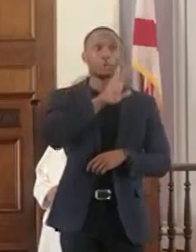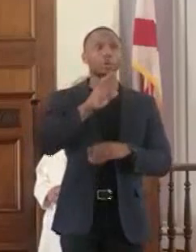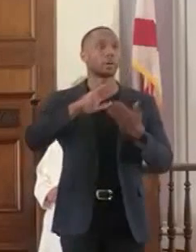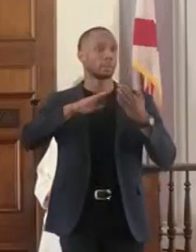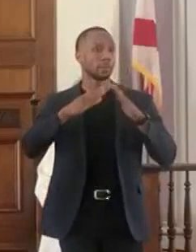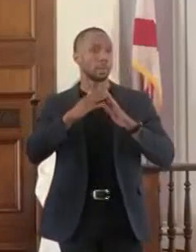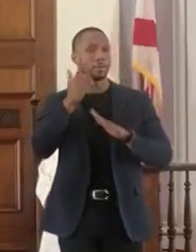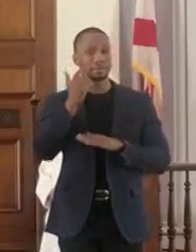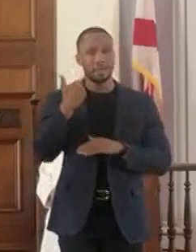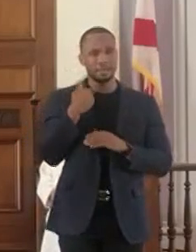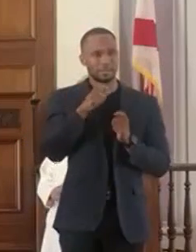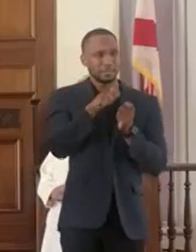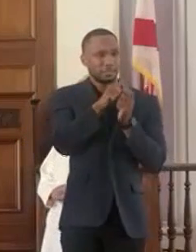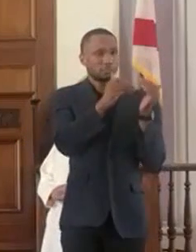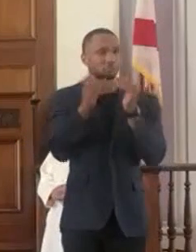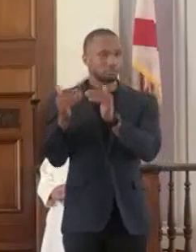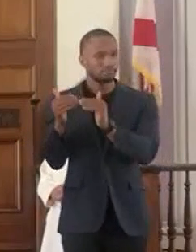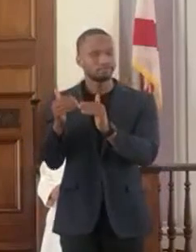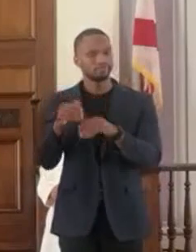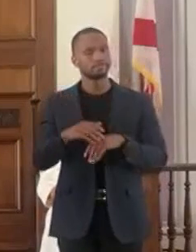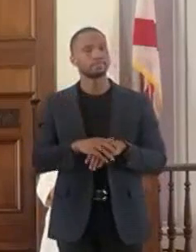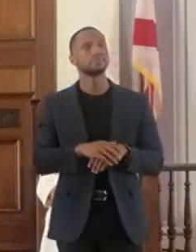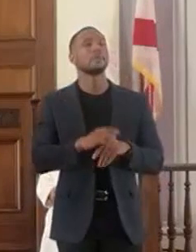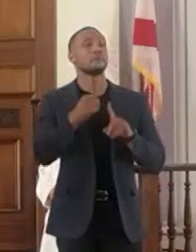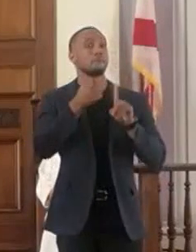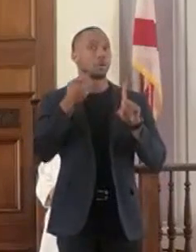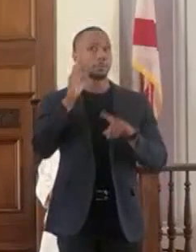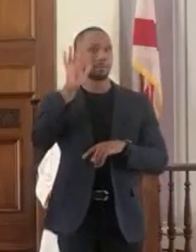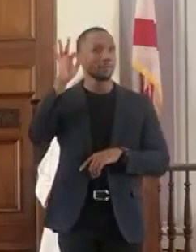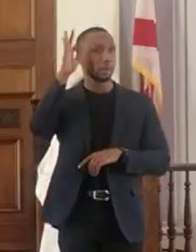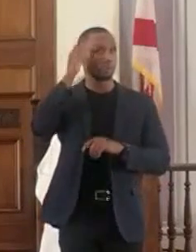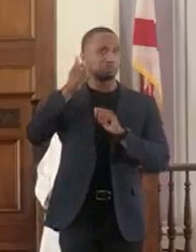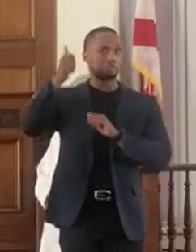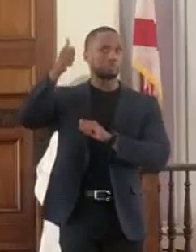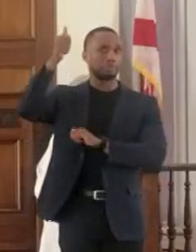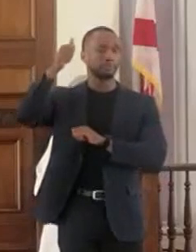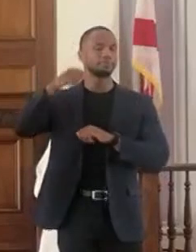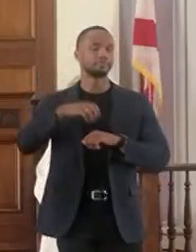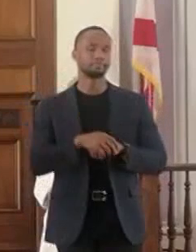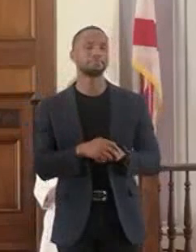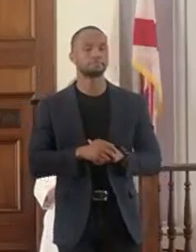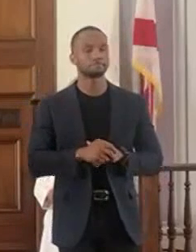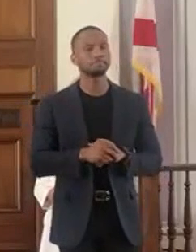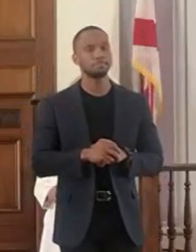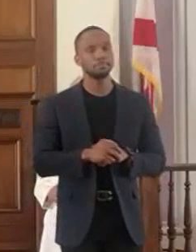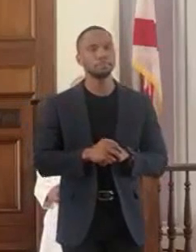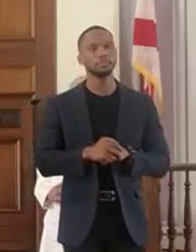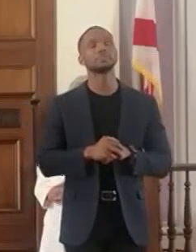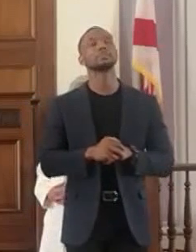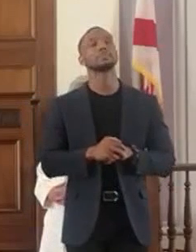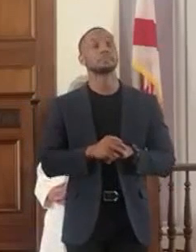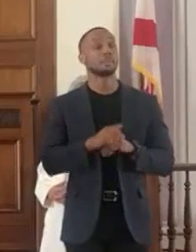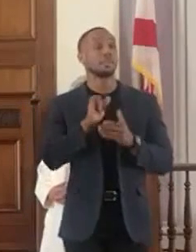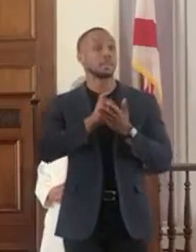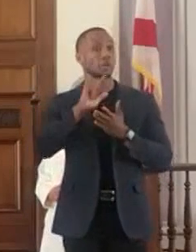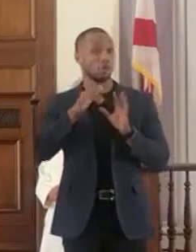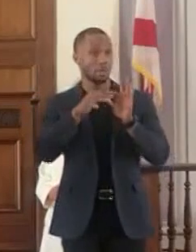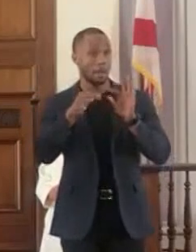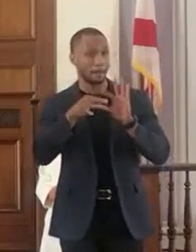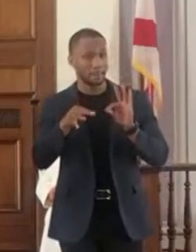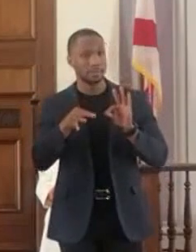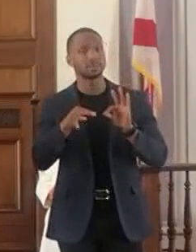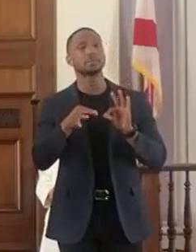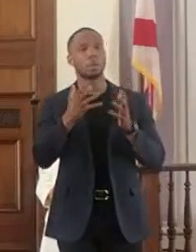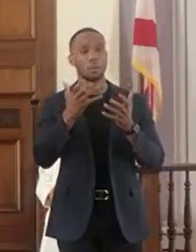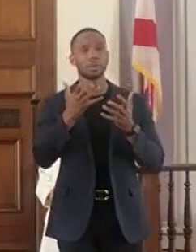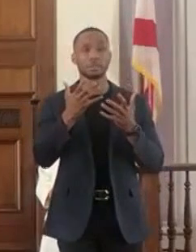they do have those restrictions imposed on them from the federal government as well. So that's all the comments that I